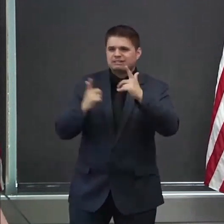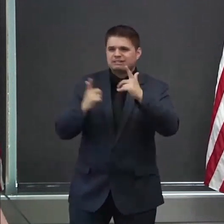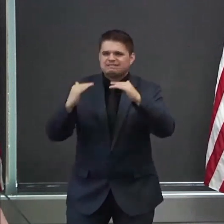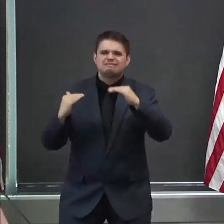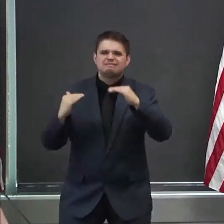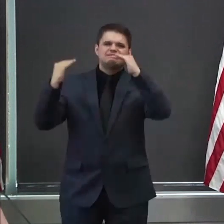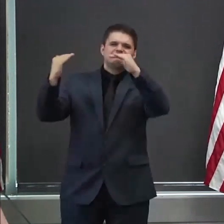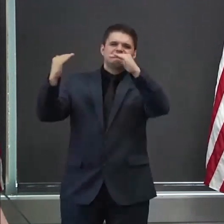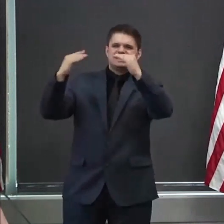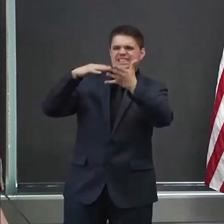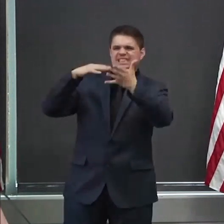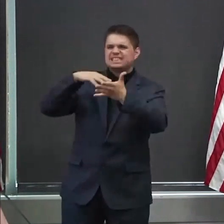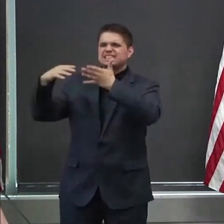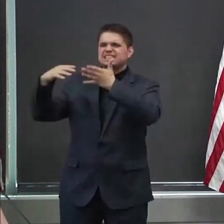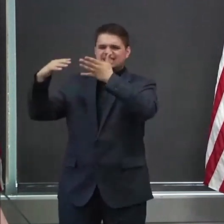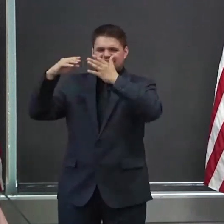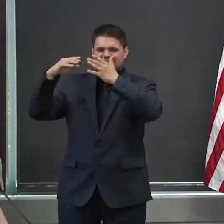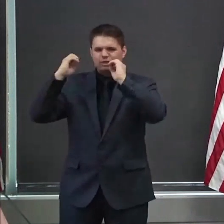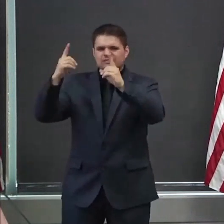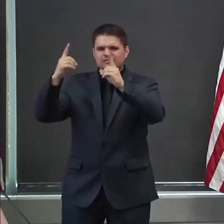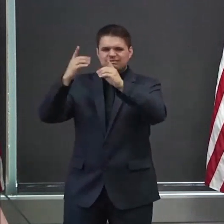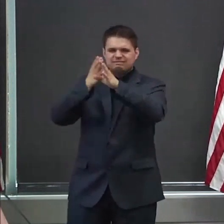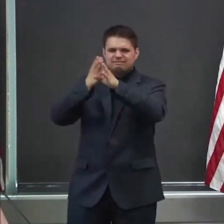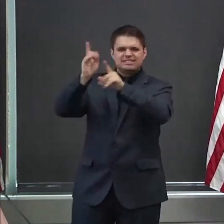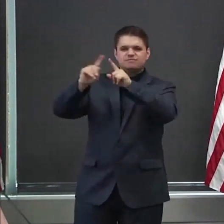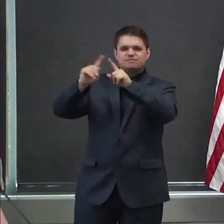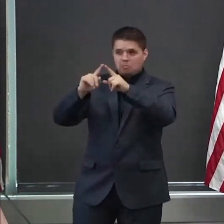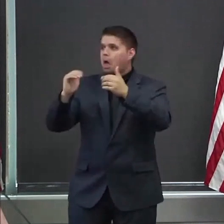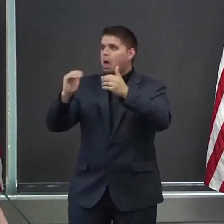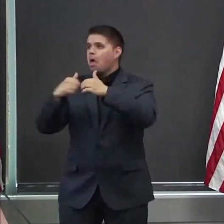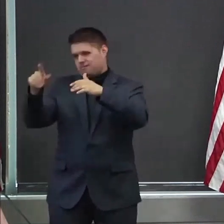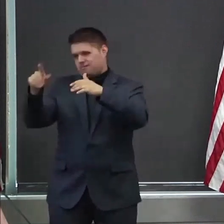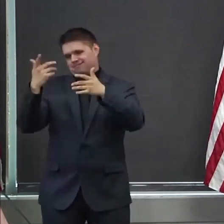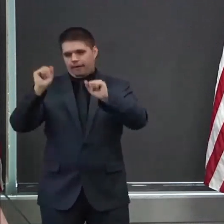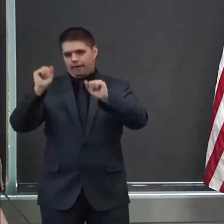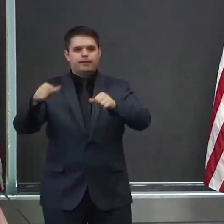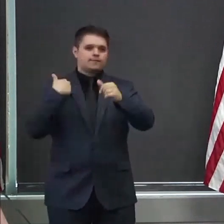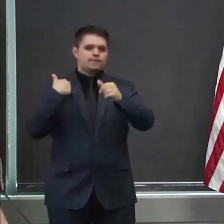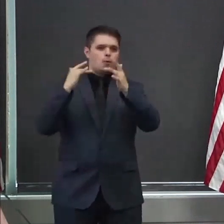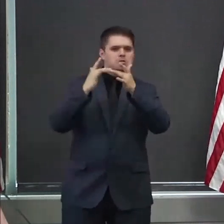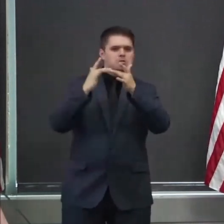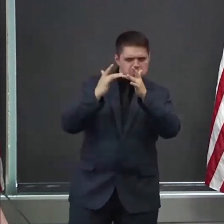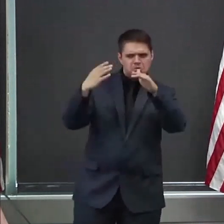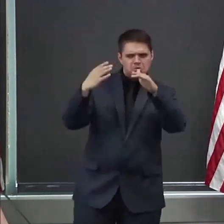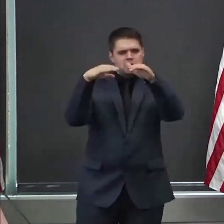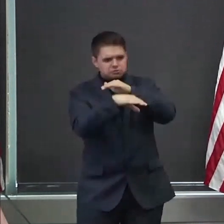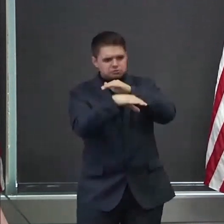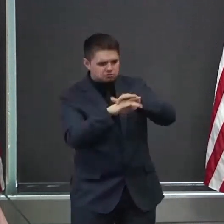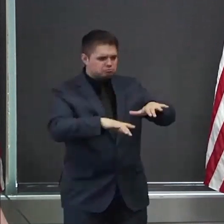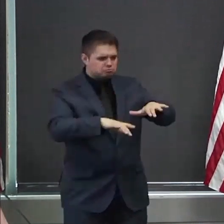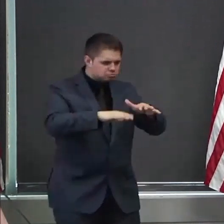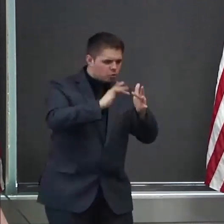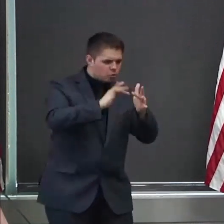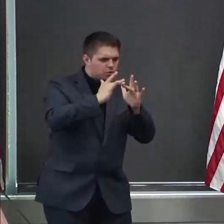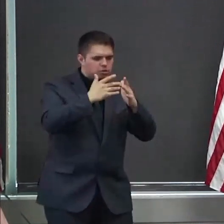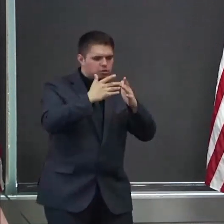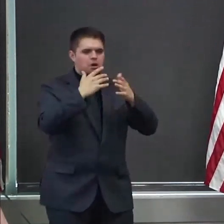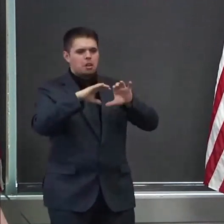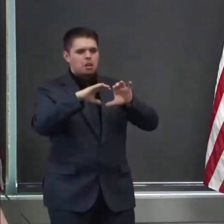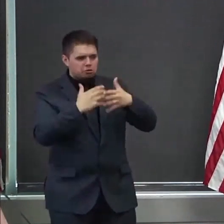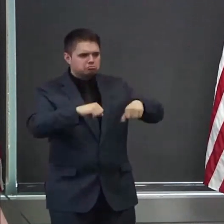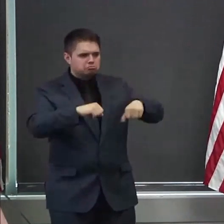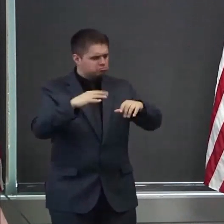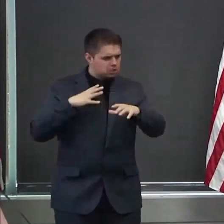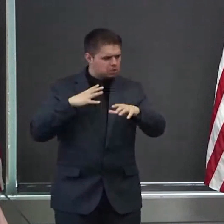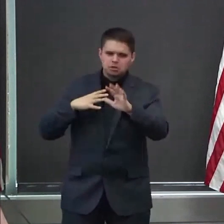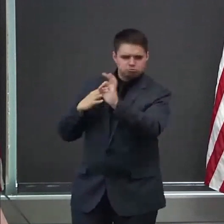to utilize online learning systems effectively. But I do think it's really important for